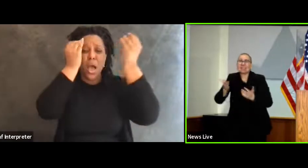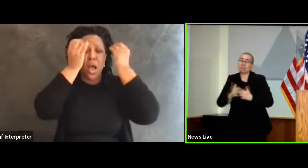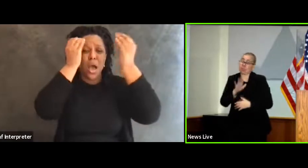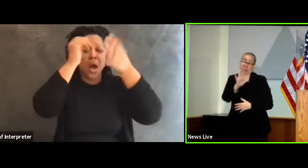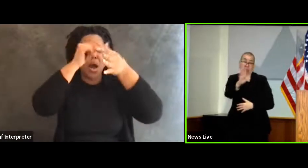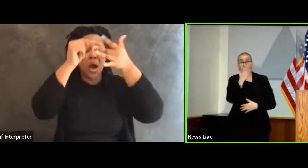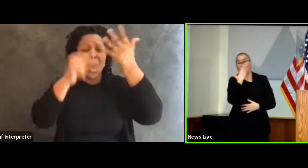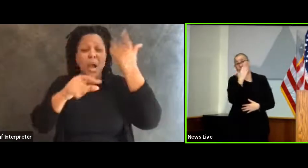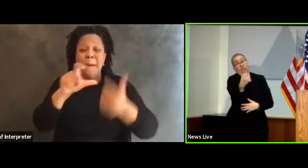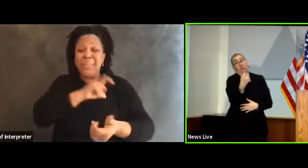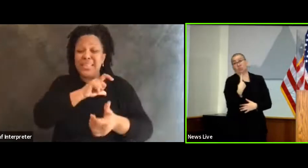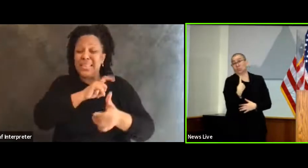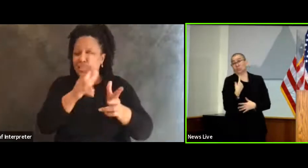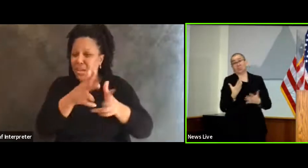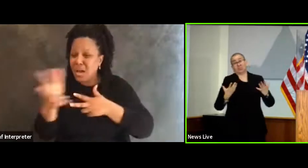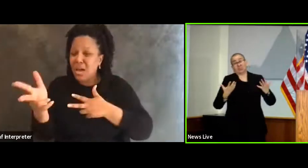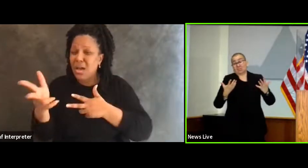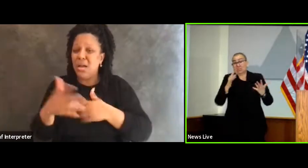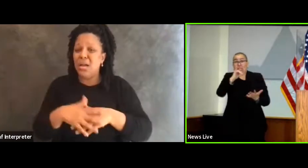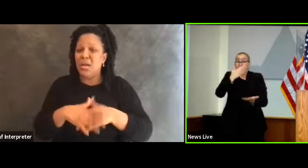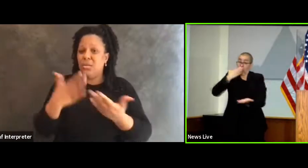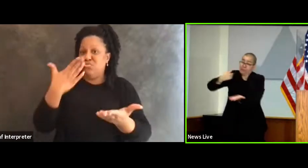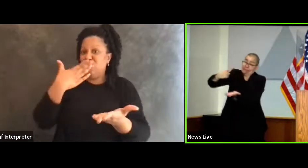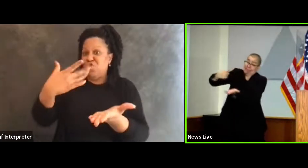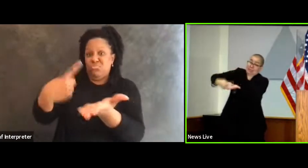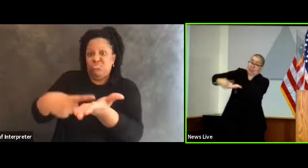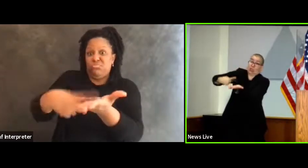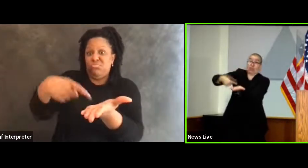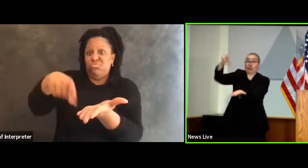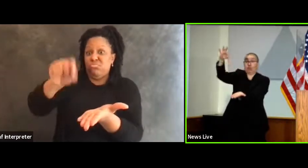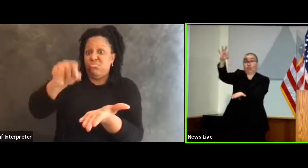of conversation that we need to be fully having.